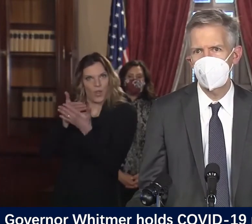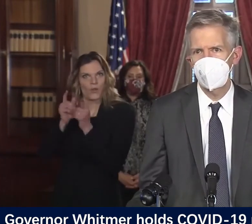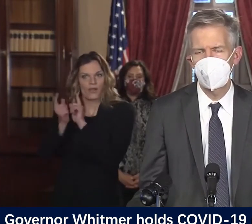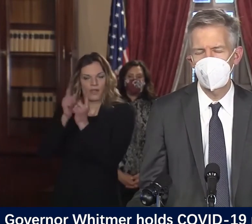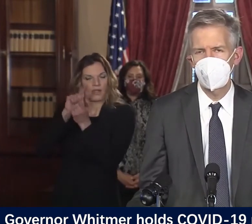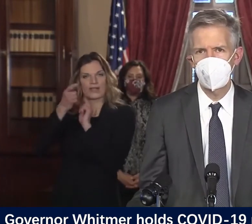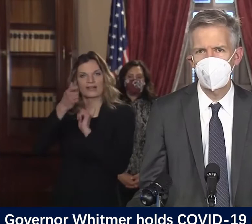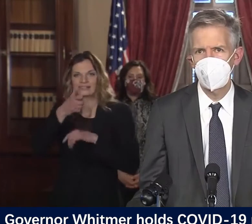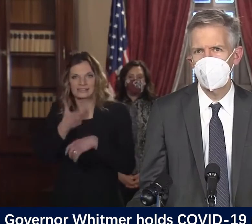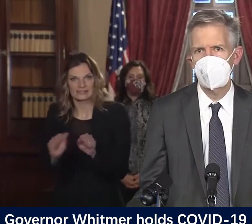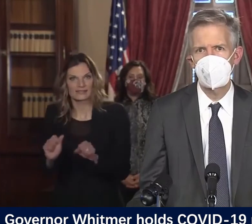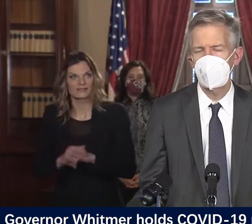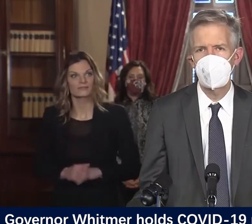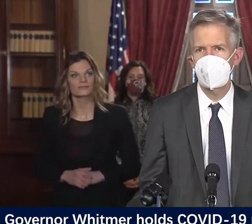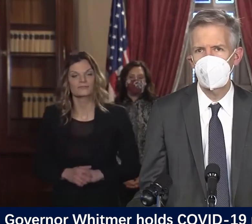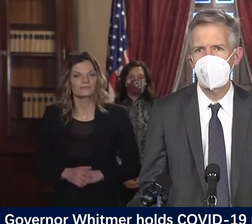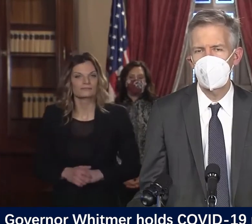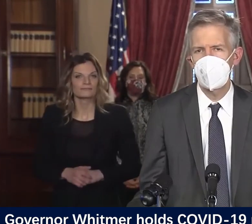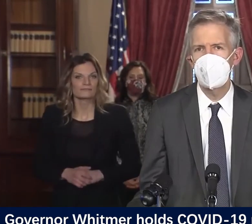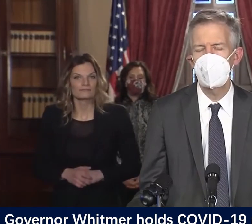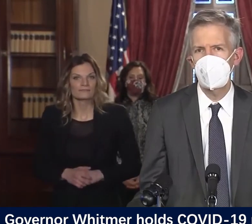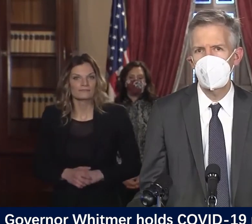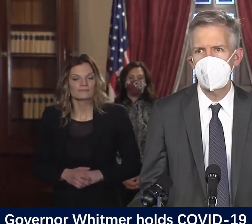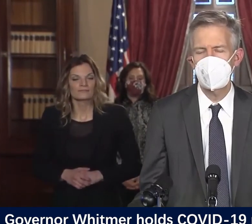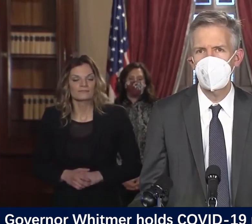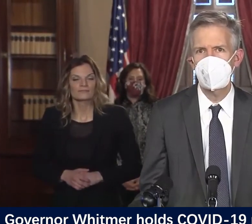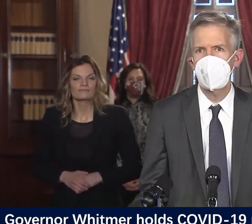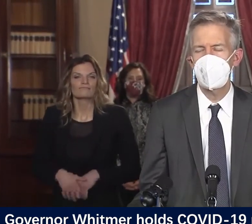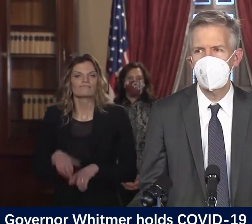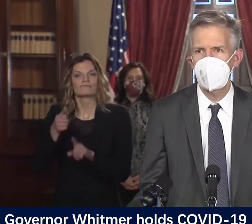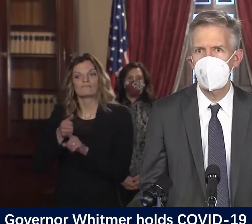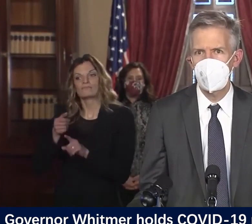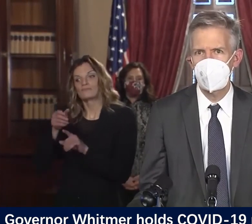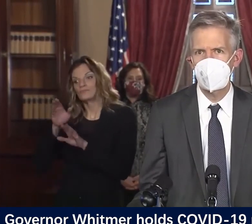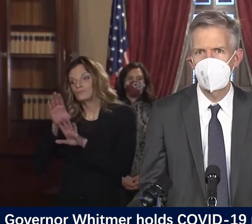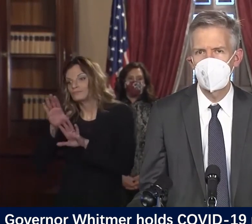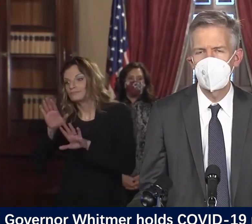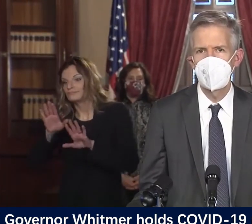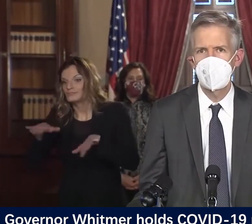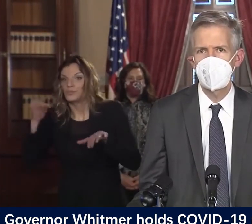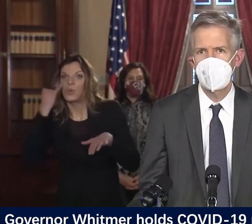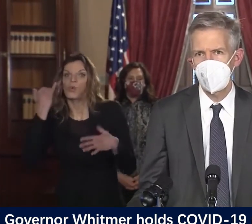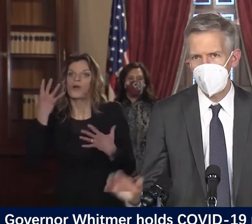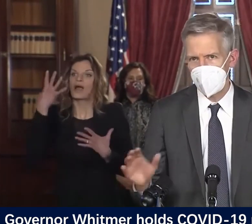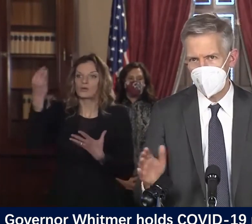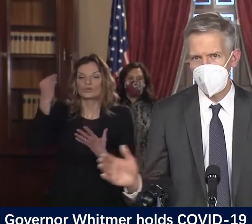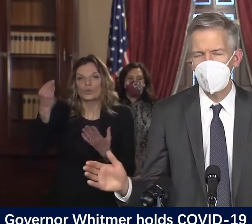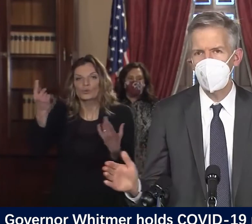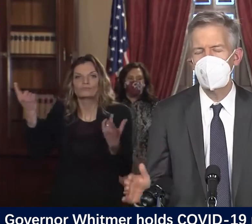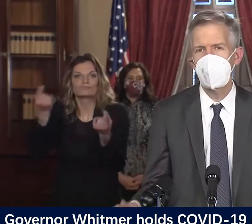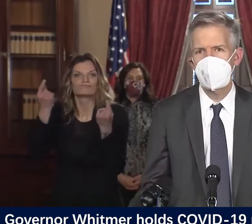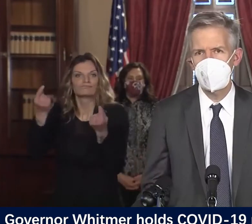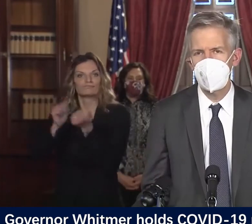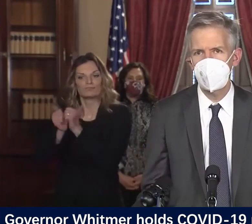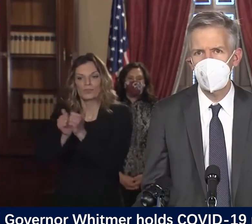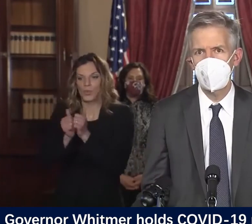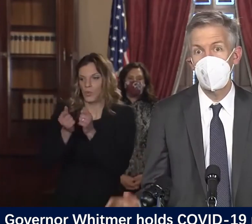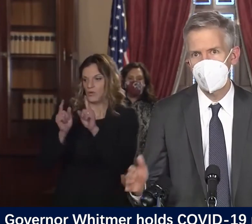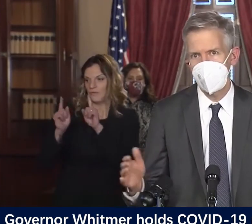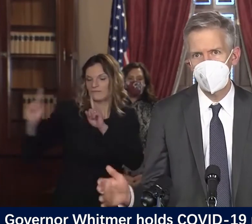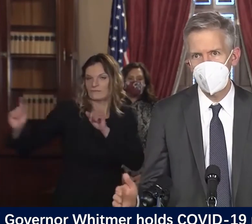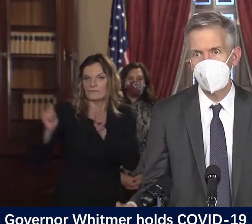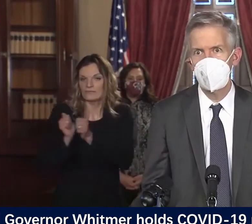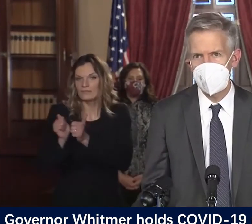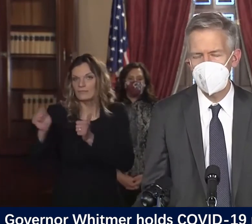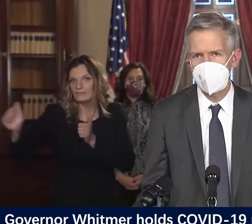have kids, you know, individual activities that are outdoors and where people are spaced out. At